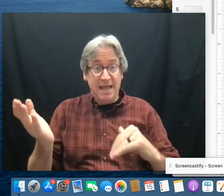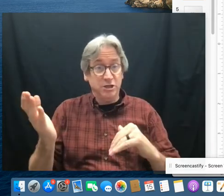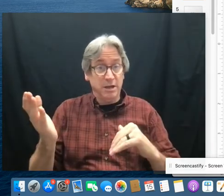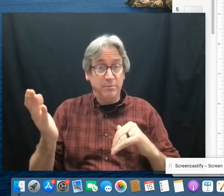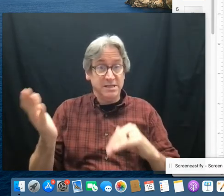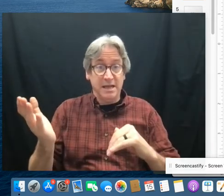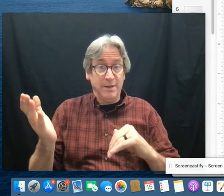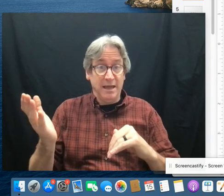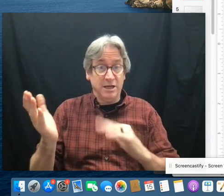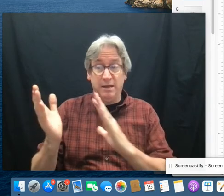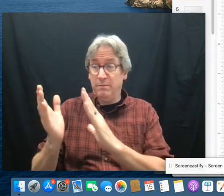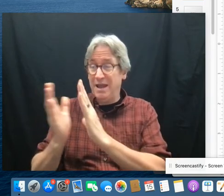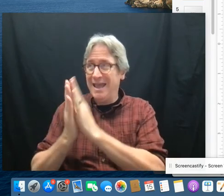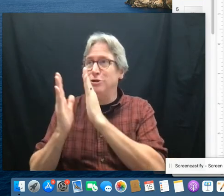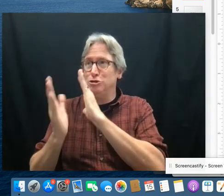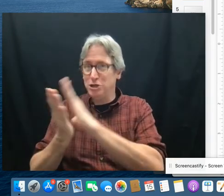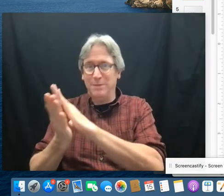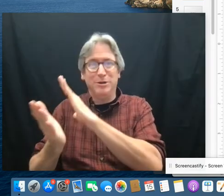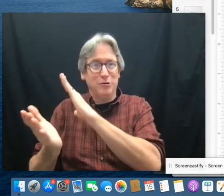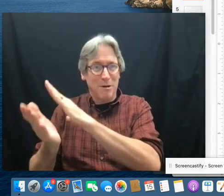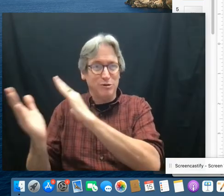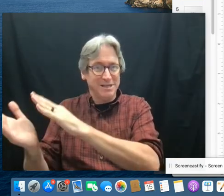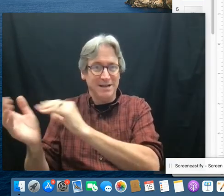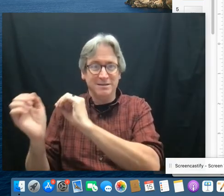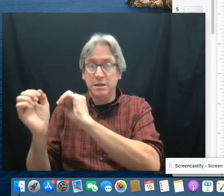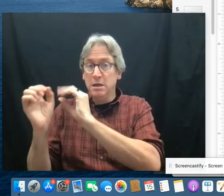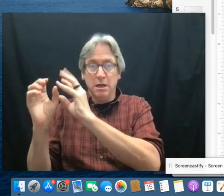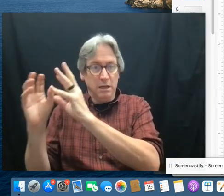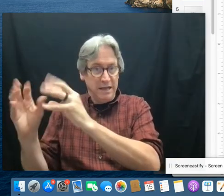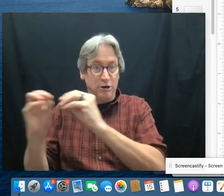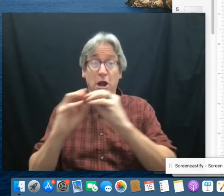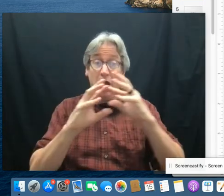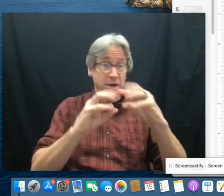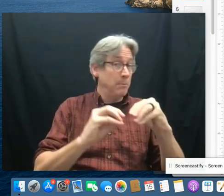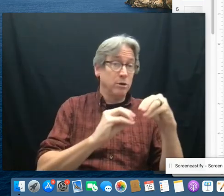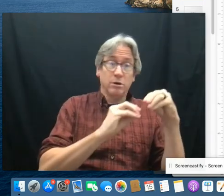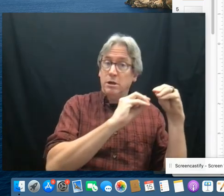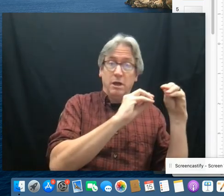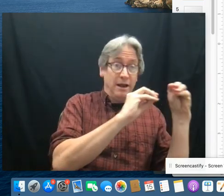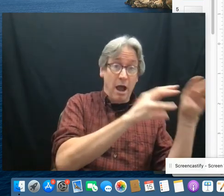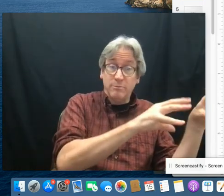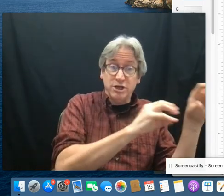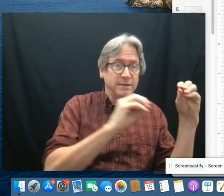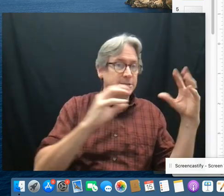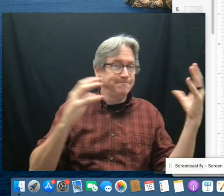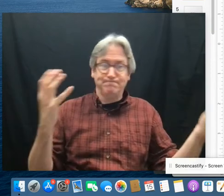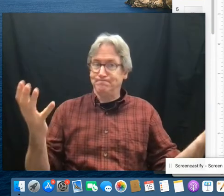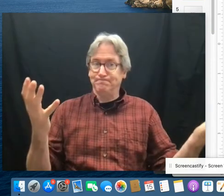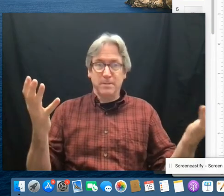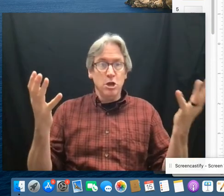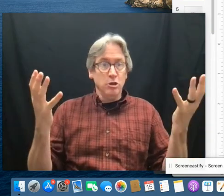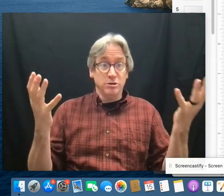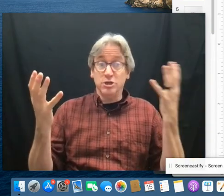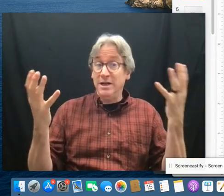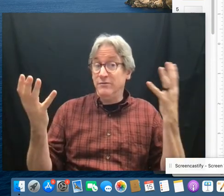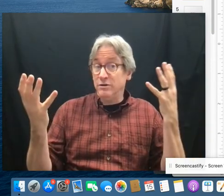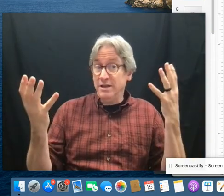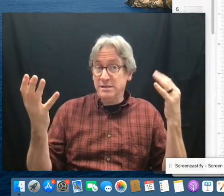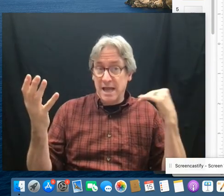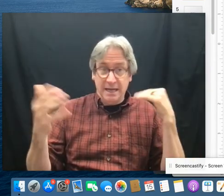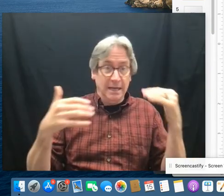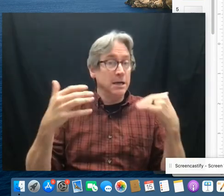Sometimes the same hand shape can represent a letter, a number, an object. There's so